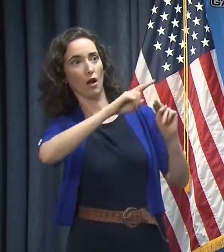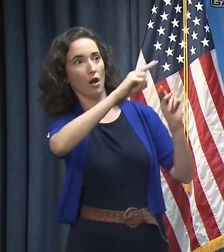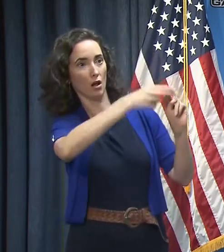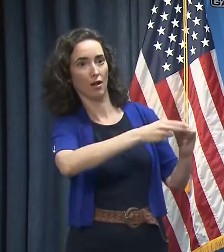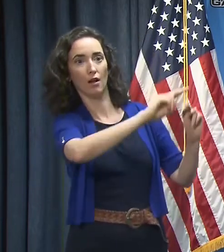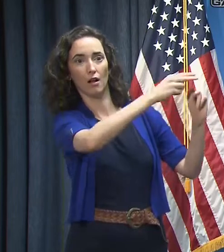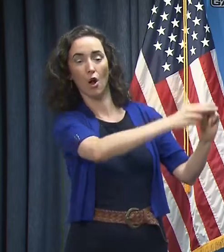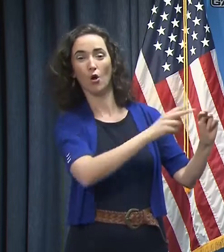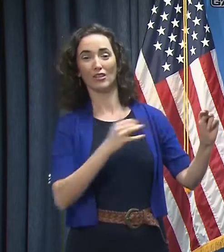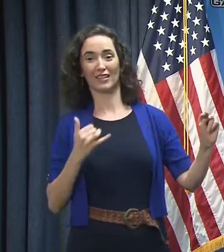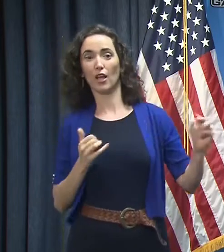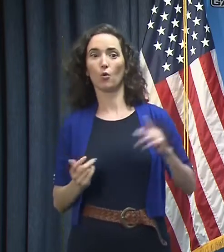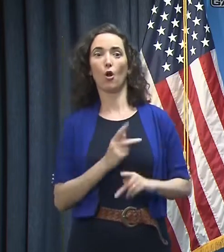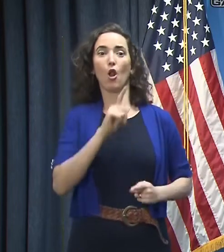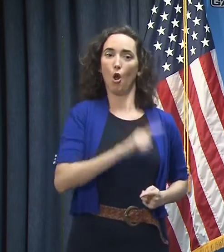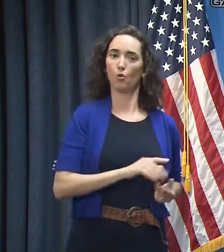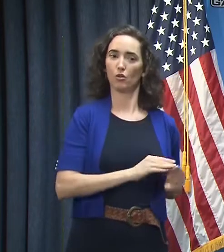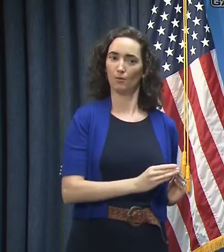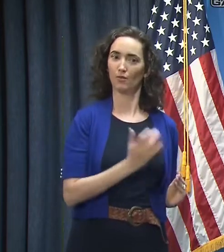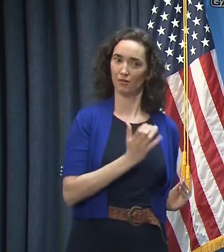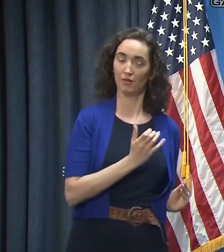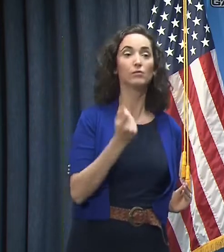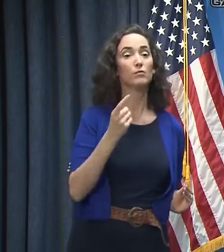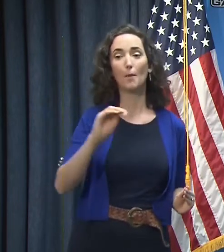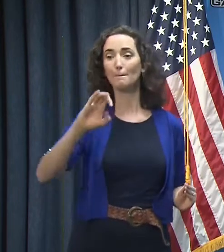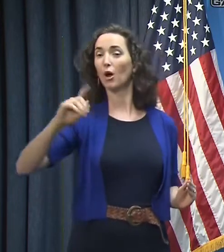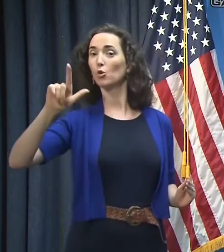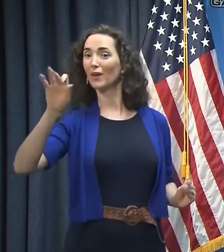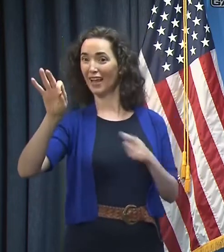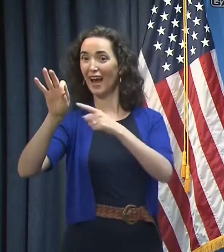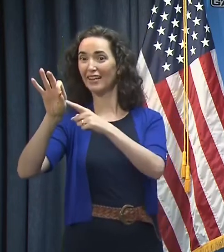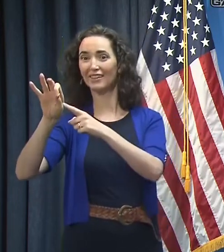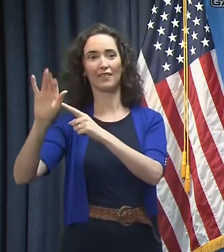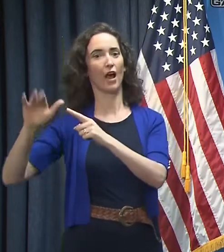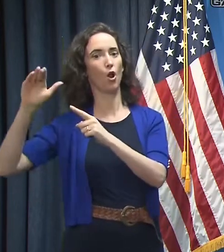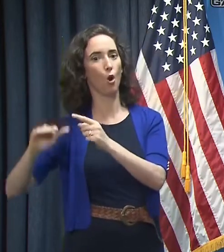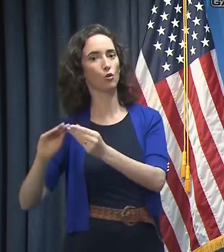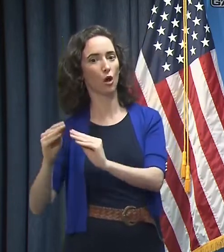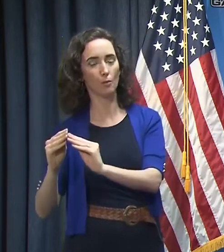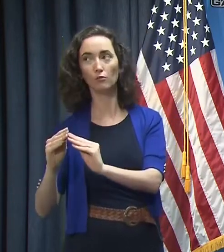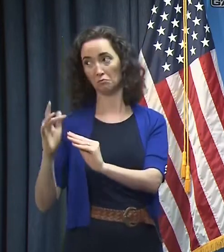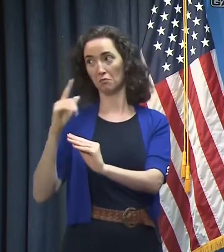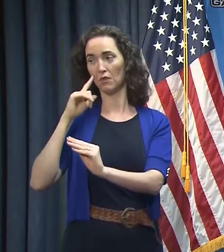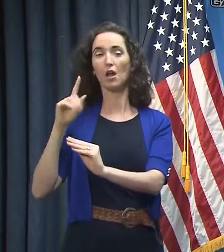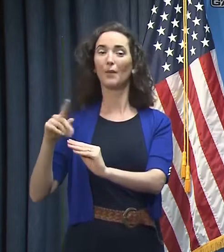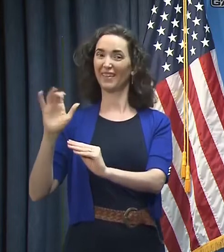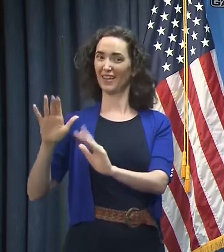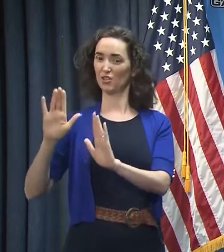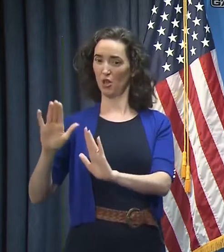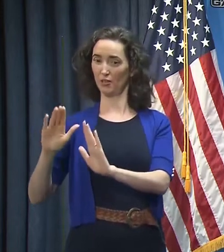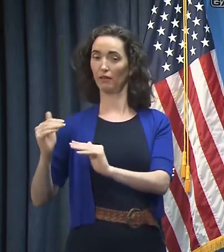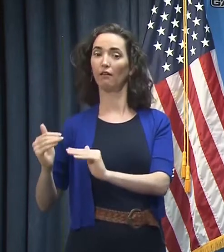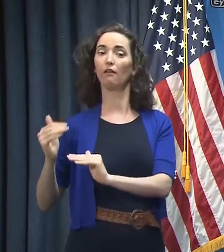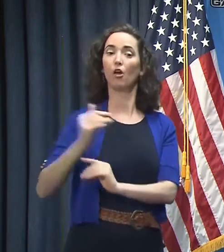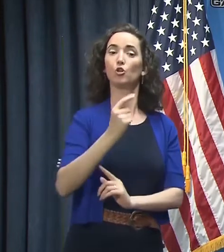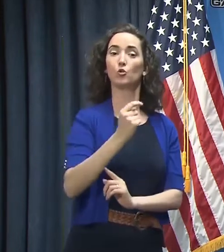which was also a Sunday, then by Tuesday the numbers had increased by 5 times. And so I just want to put